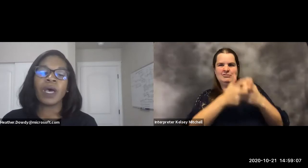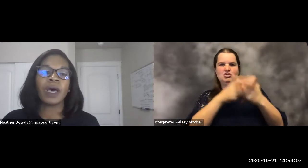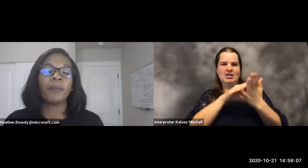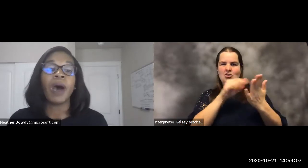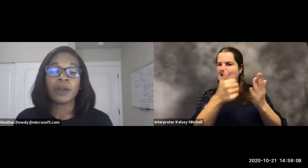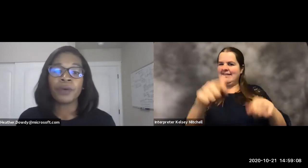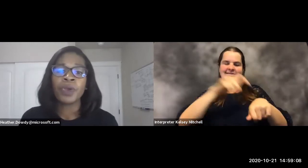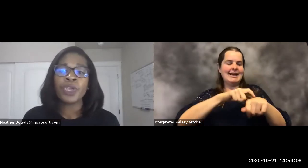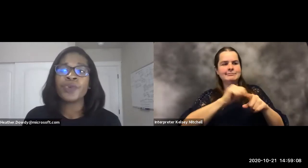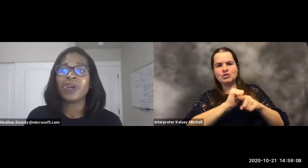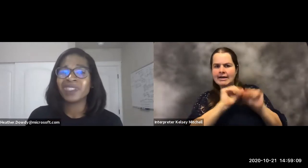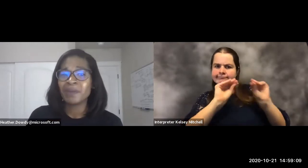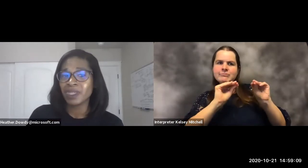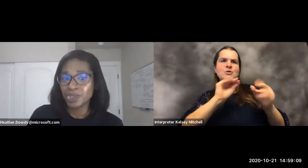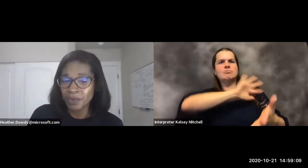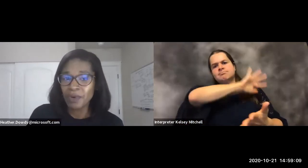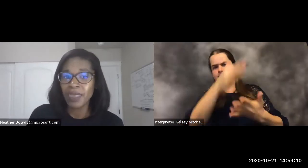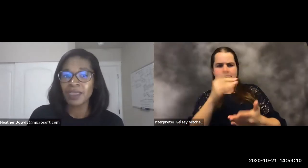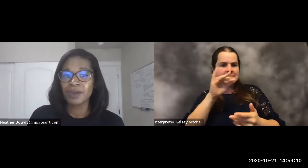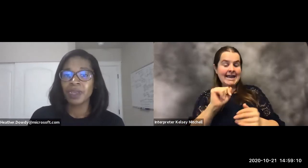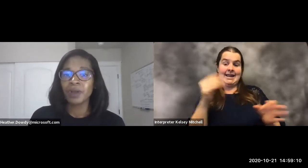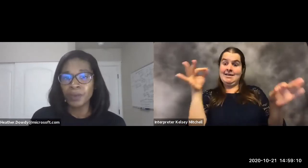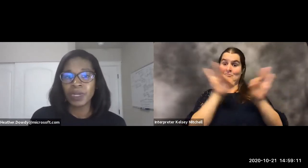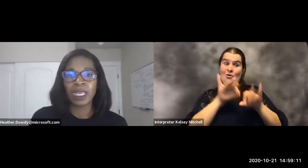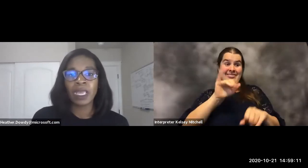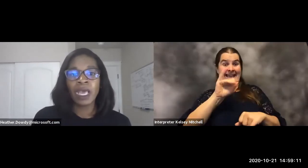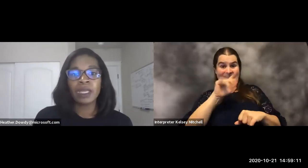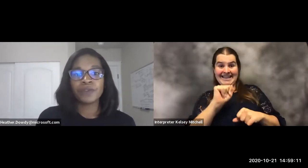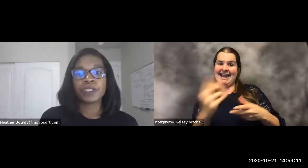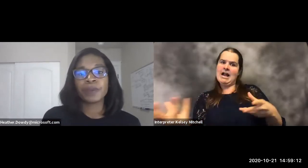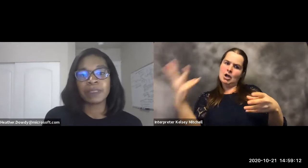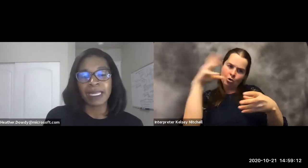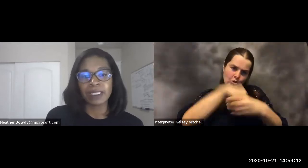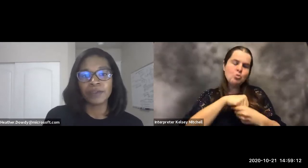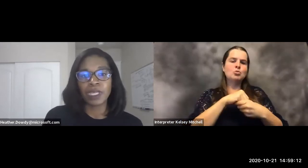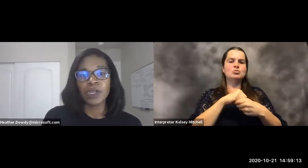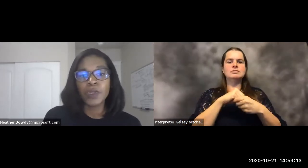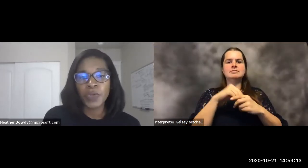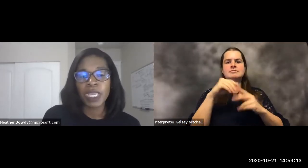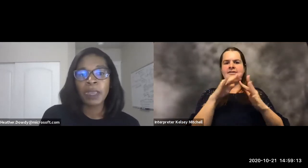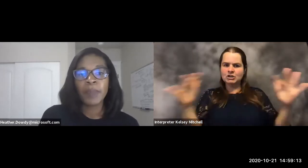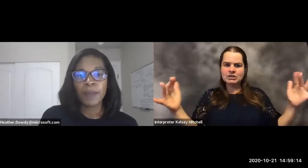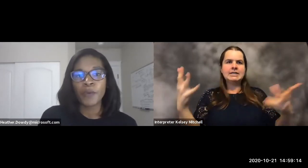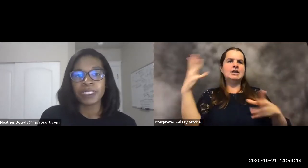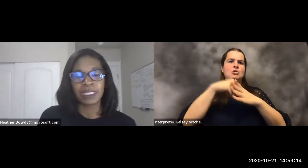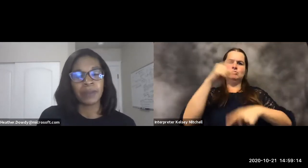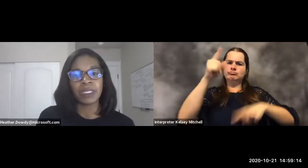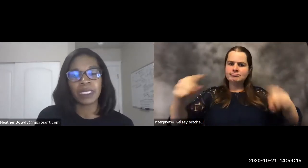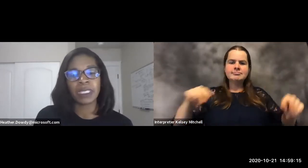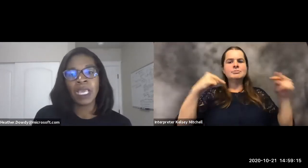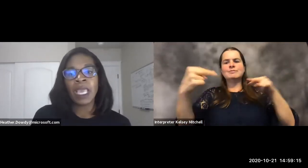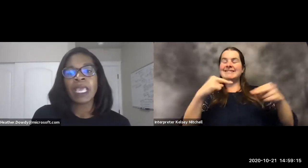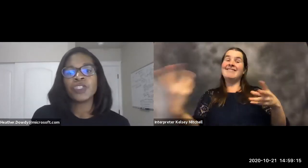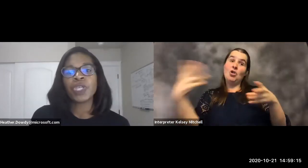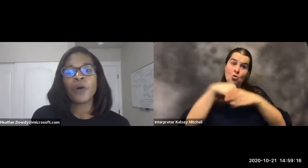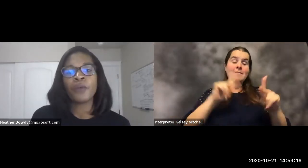learning model, you want to make sure that you're including diverse perspectives, including people with